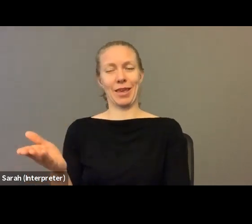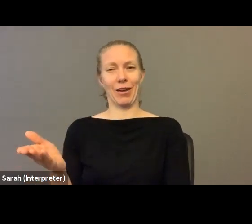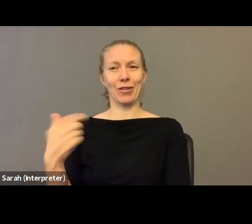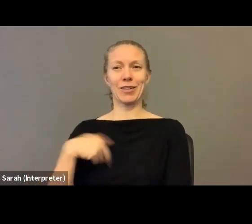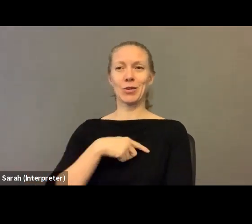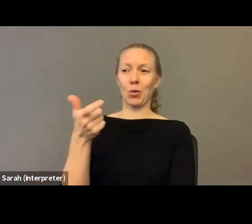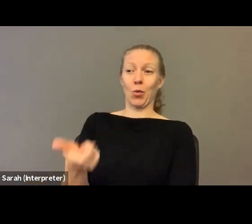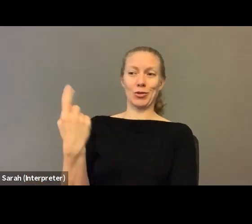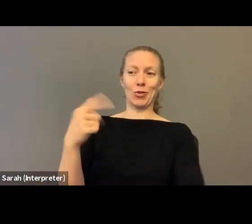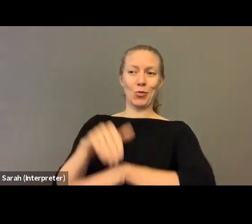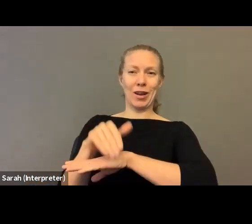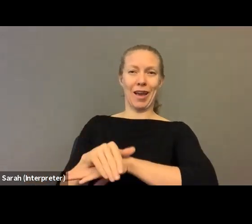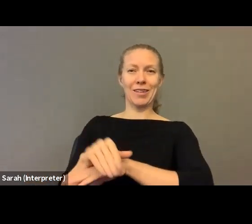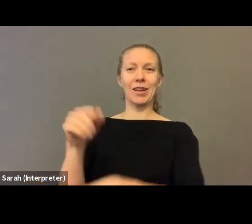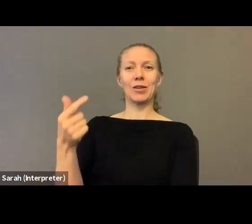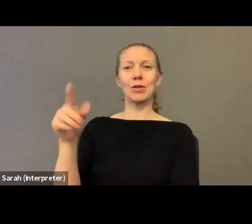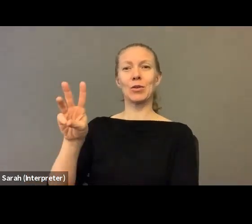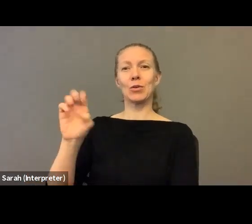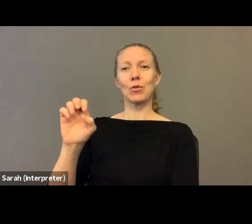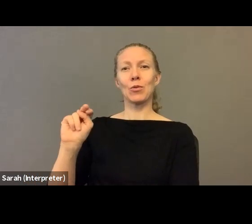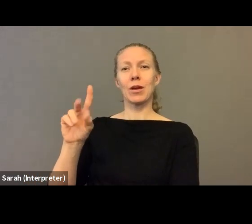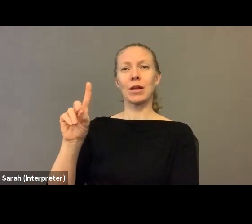is a Jeopardy question.